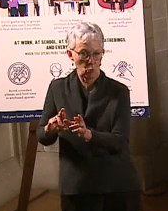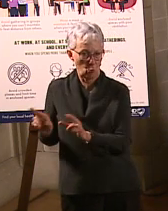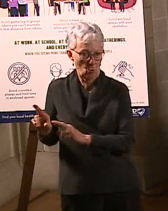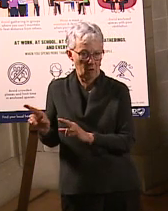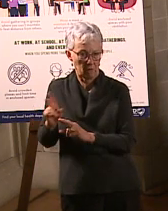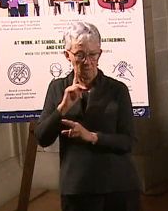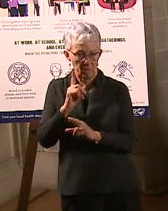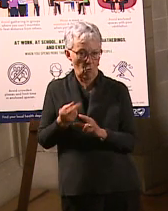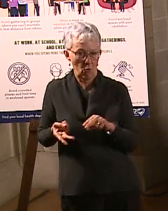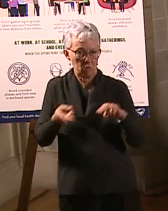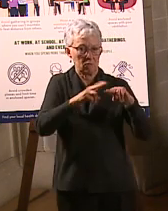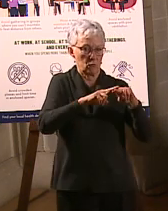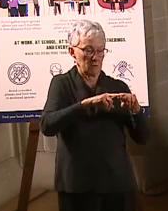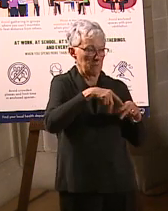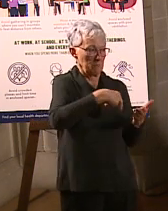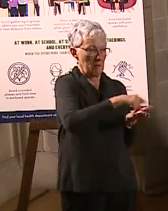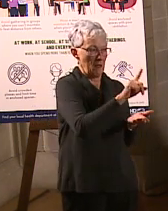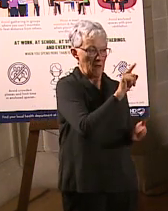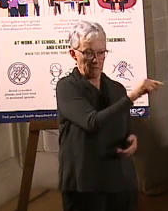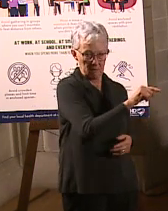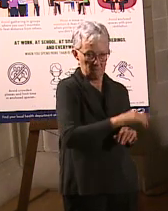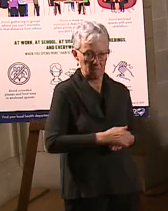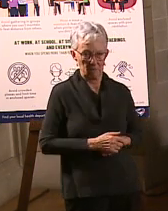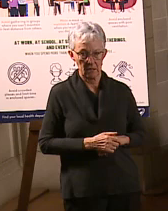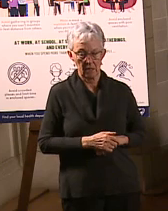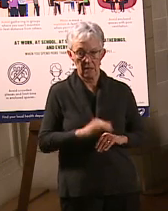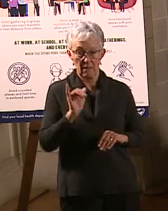cost in that is not much difference than what